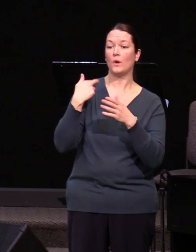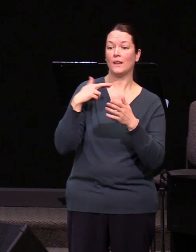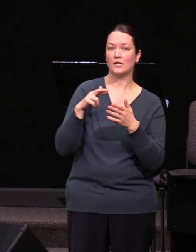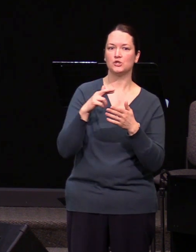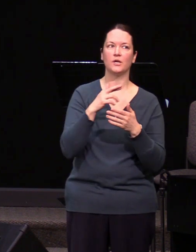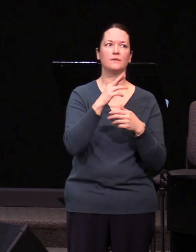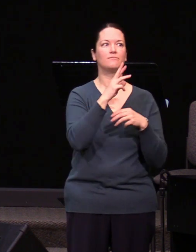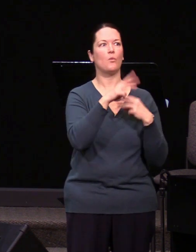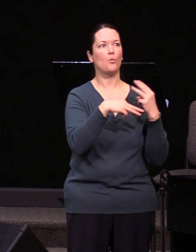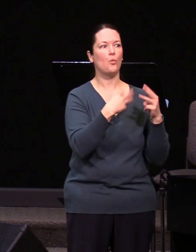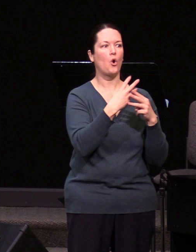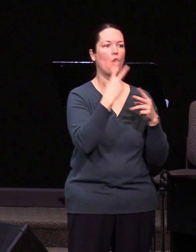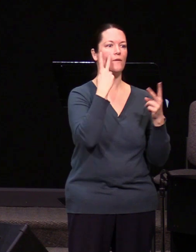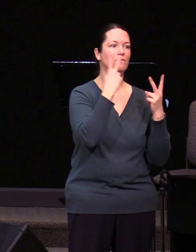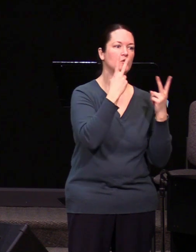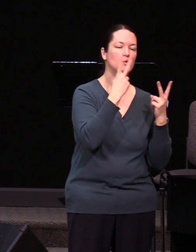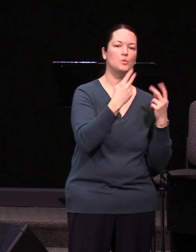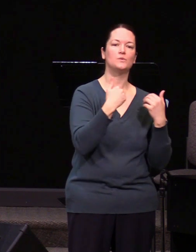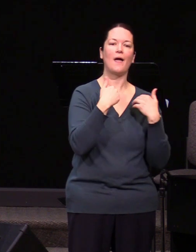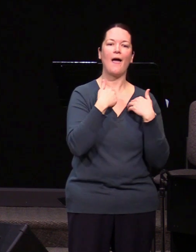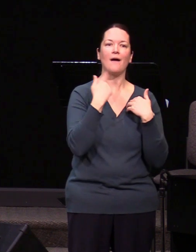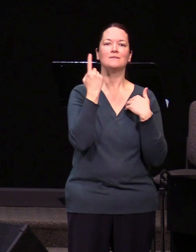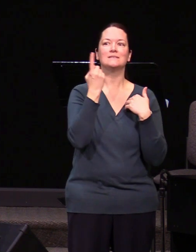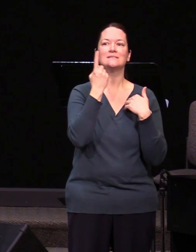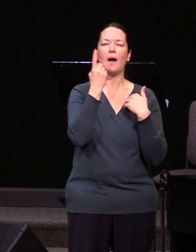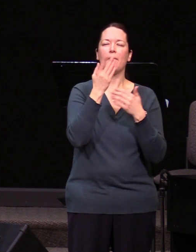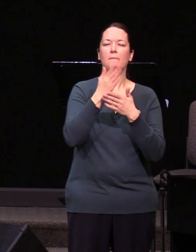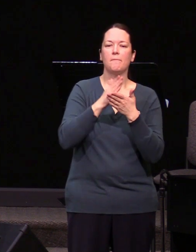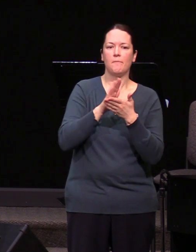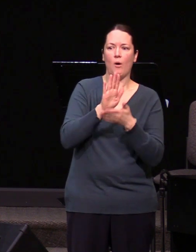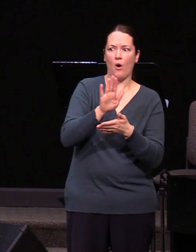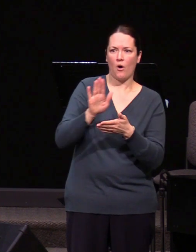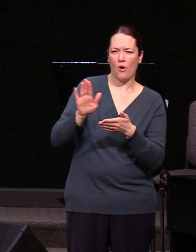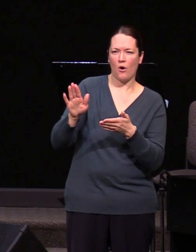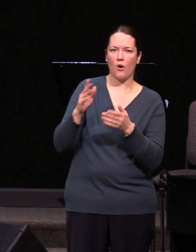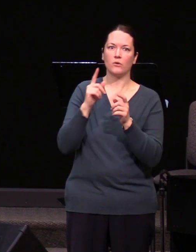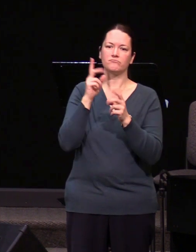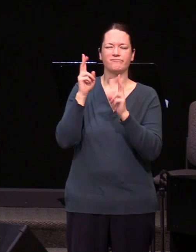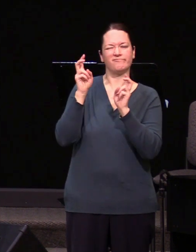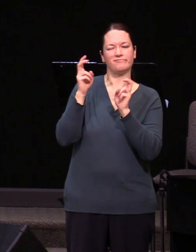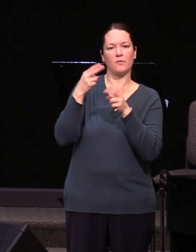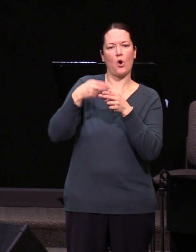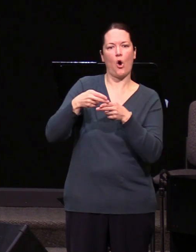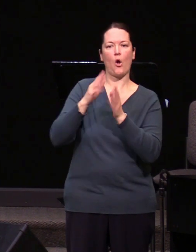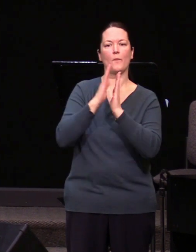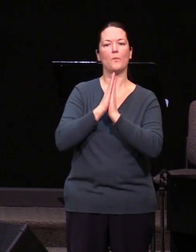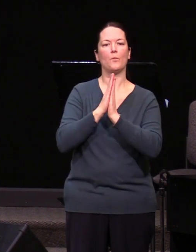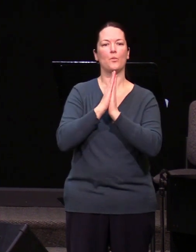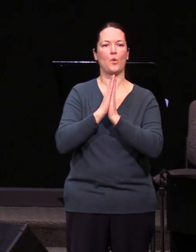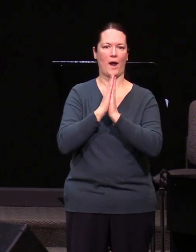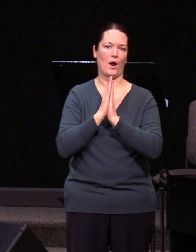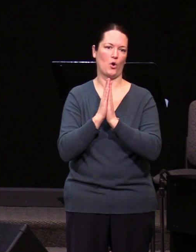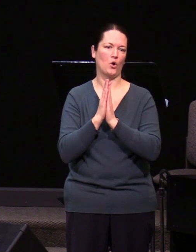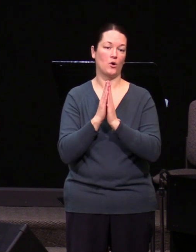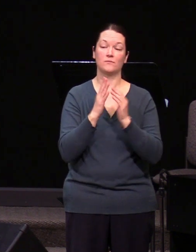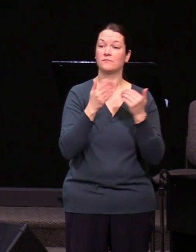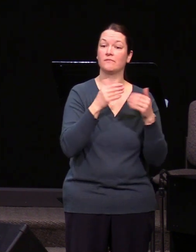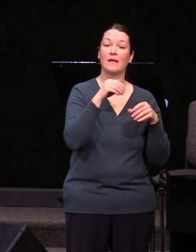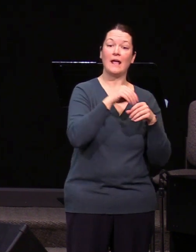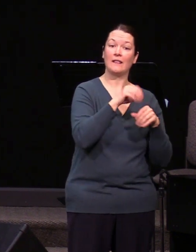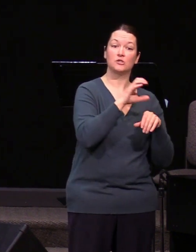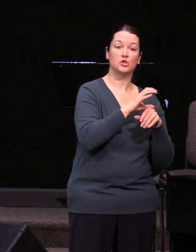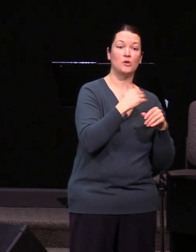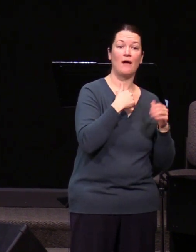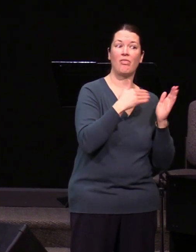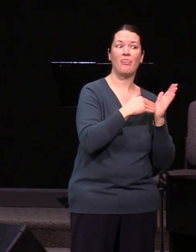some aspect that they call prayer. Okay? Even within the church, you know, we have 1,000 different ways to